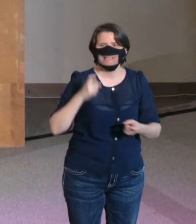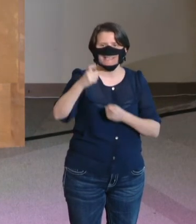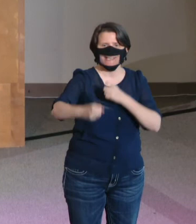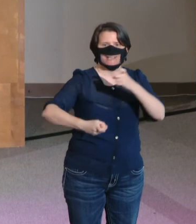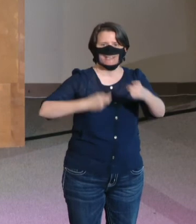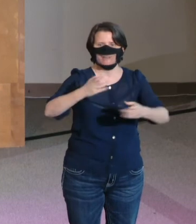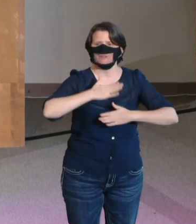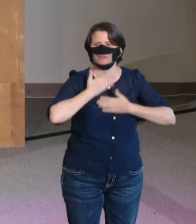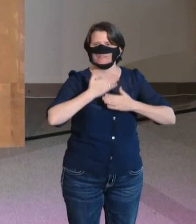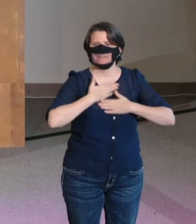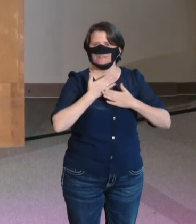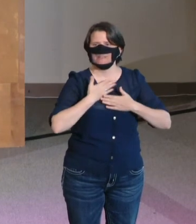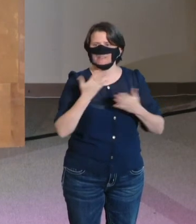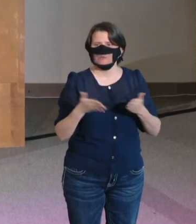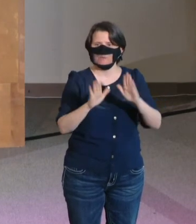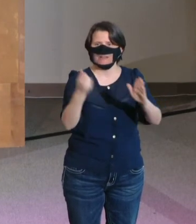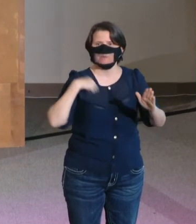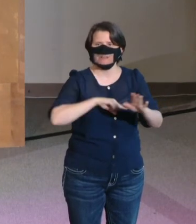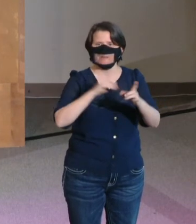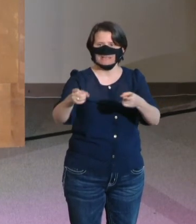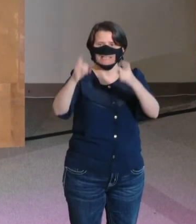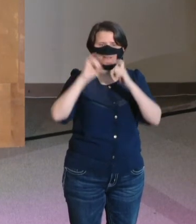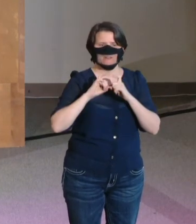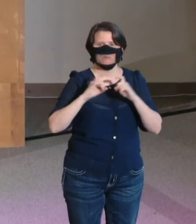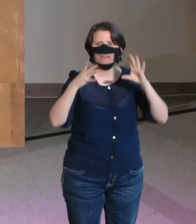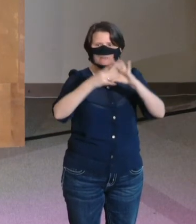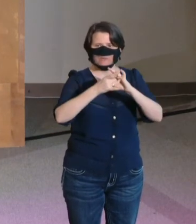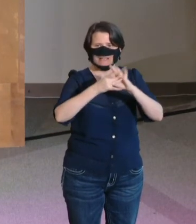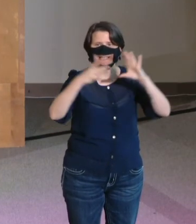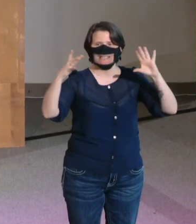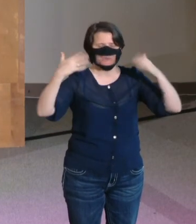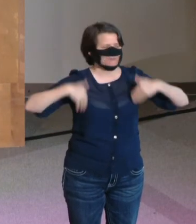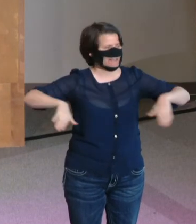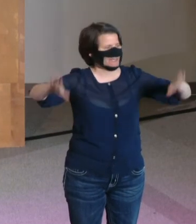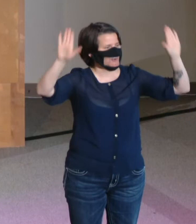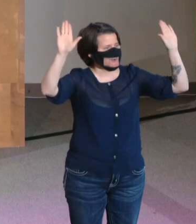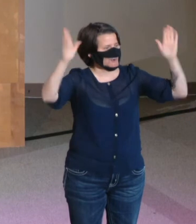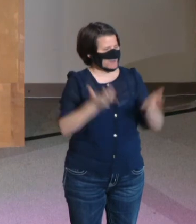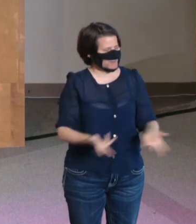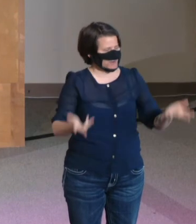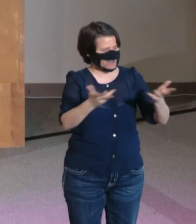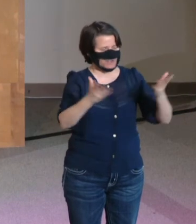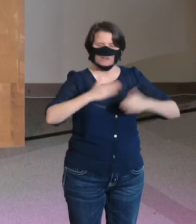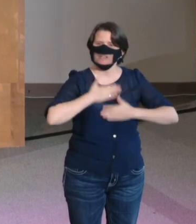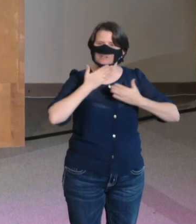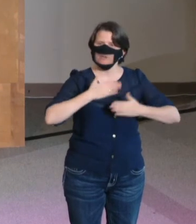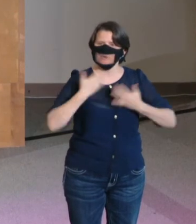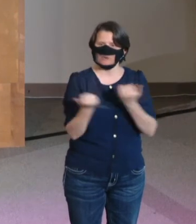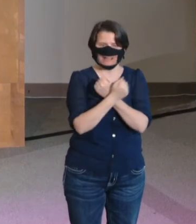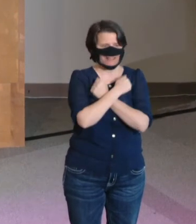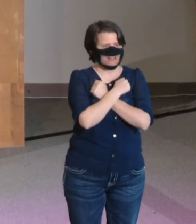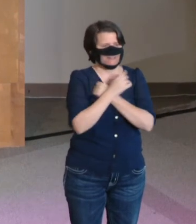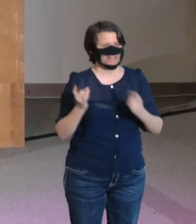given to. We released, we let go, and we are here in joy, here in love, and here to